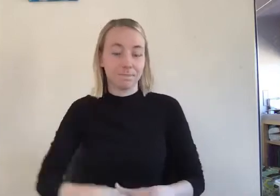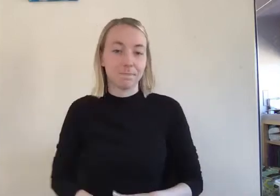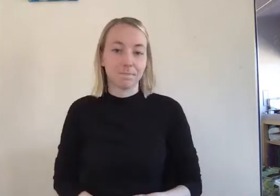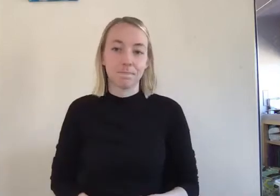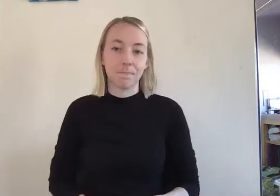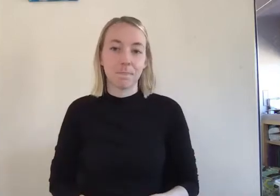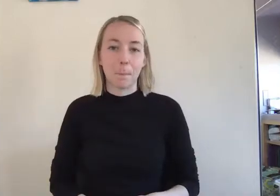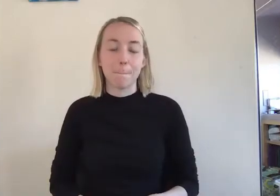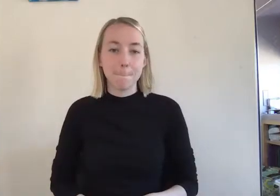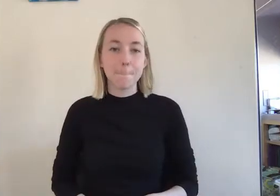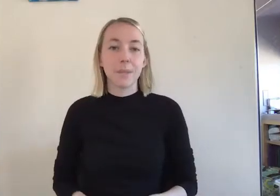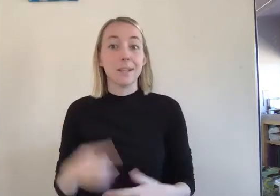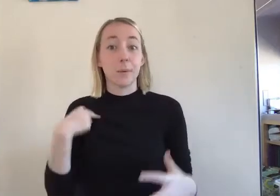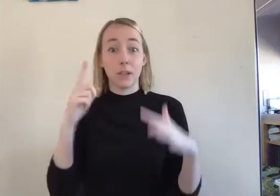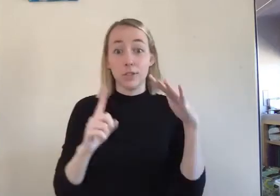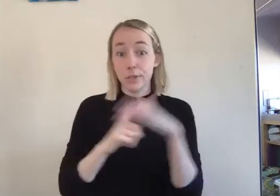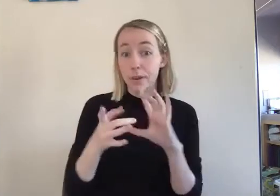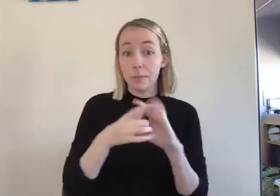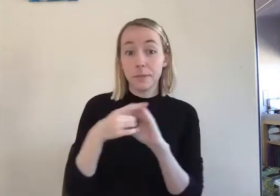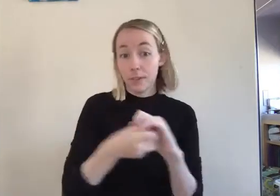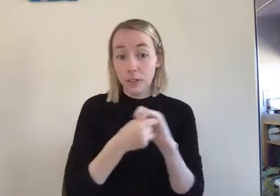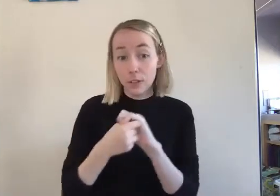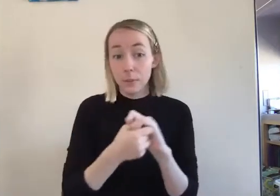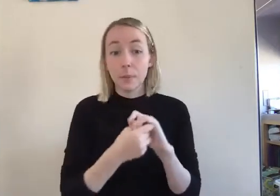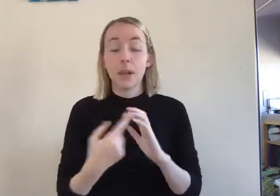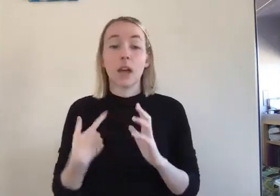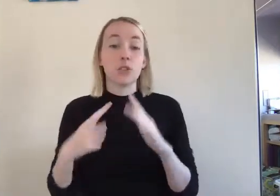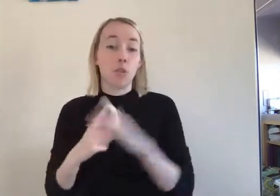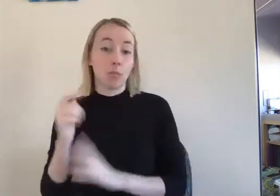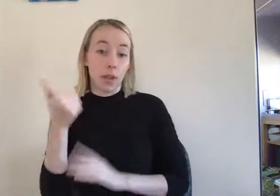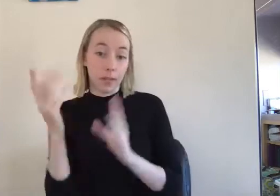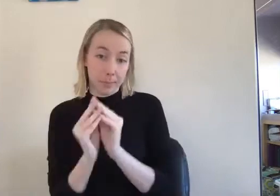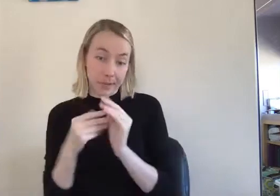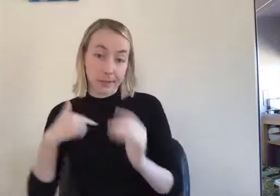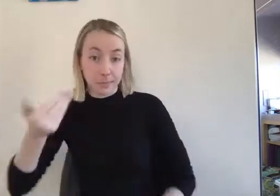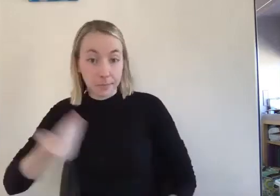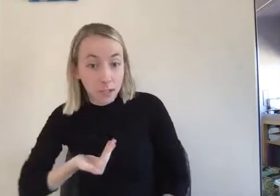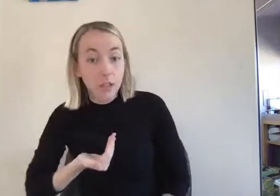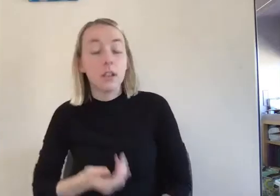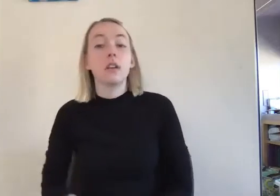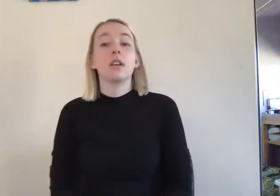And so I showed up to fellowship. I showed up to the other meetings I was invited to.